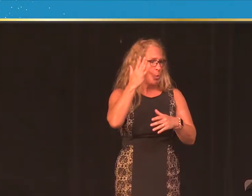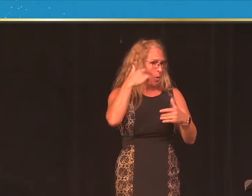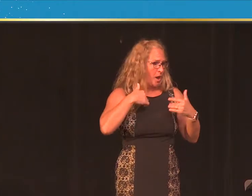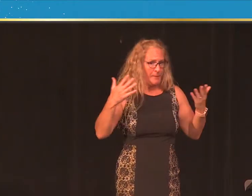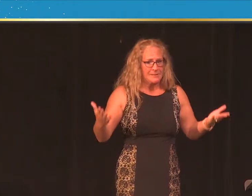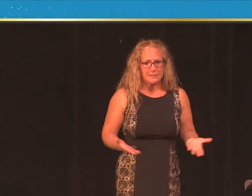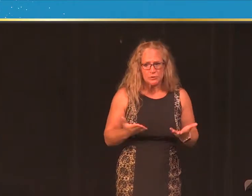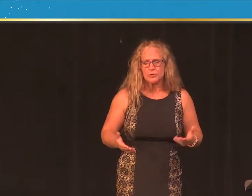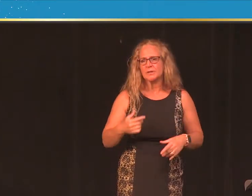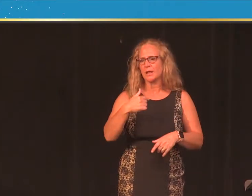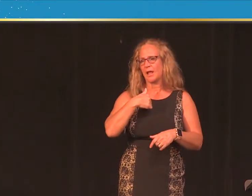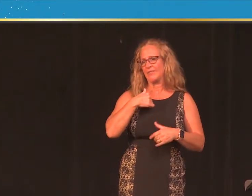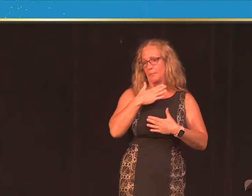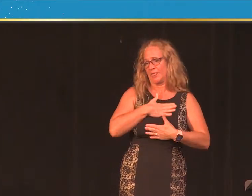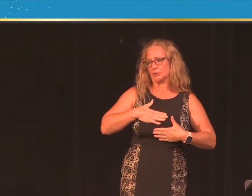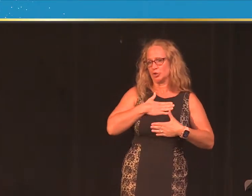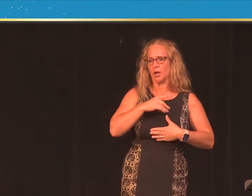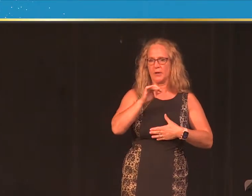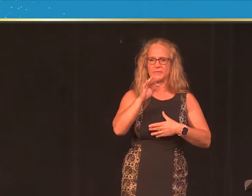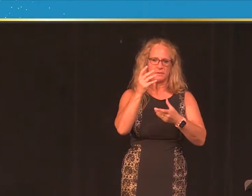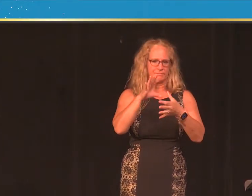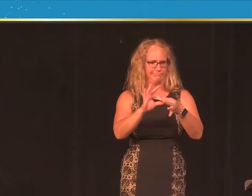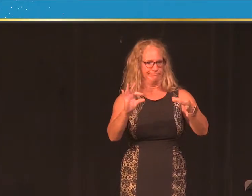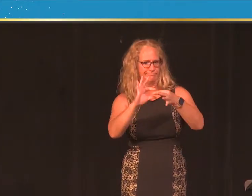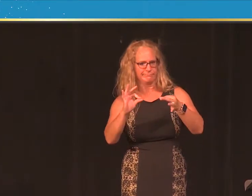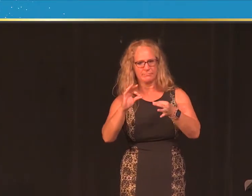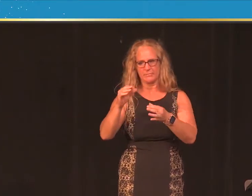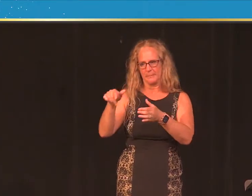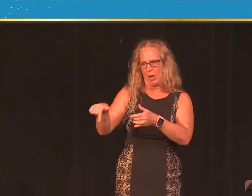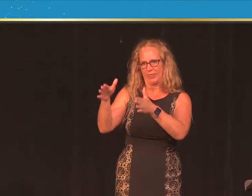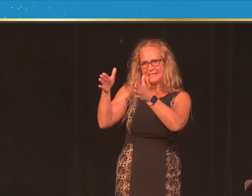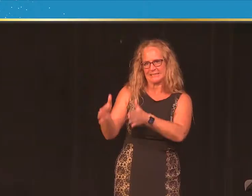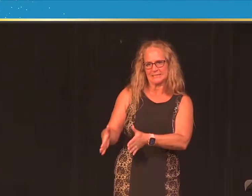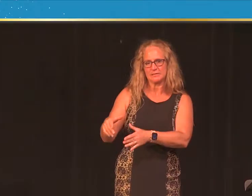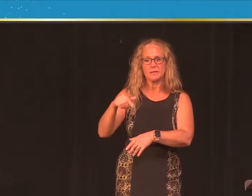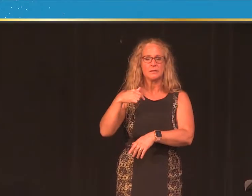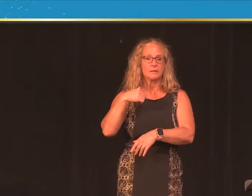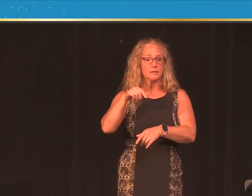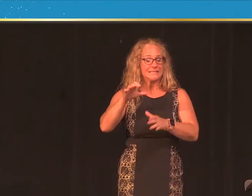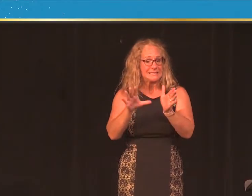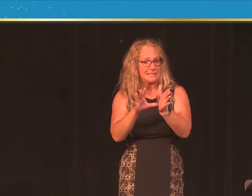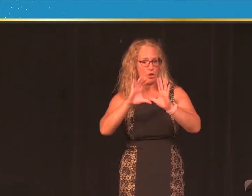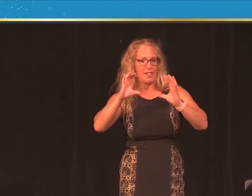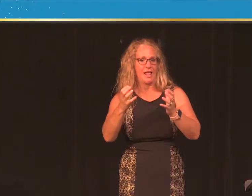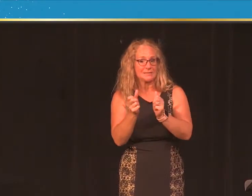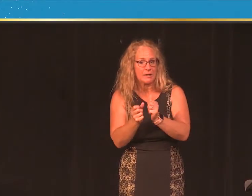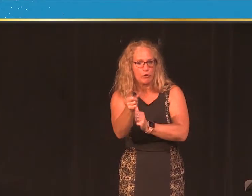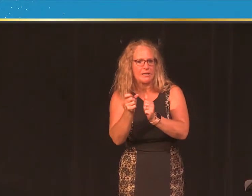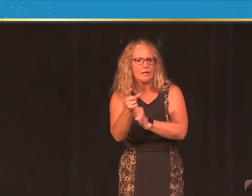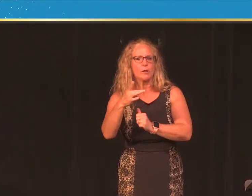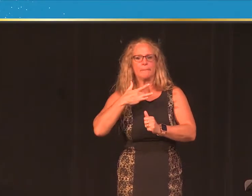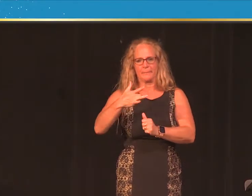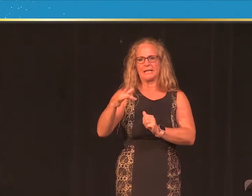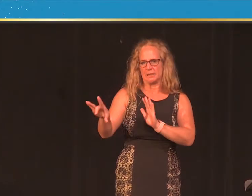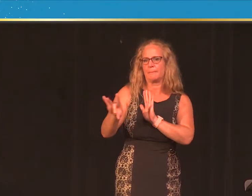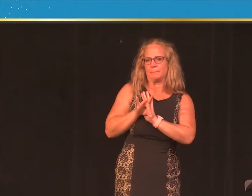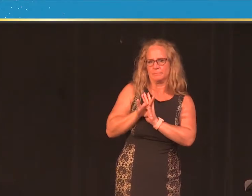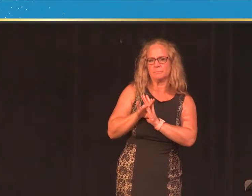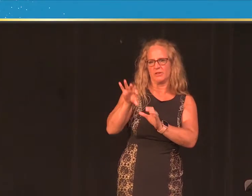career path or going into college. It is my pleasure now to introduce our next speaker. Every year, the senior